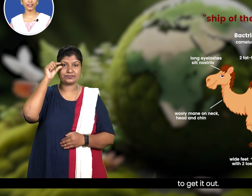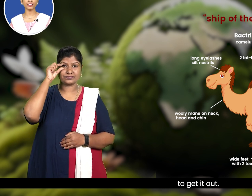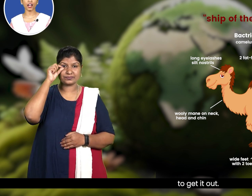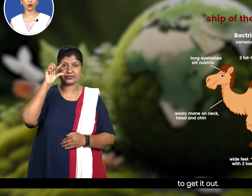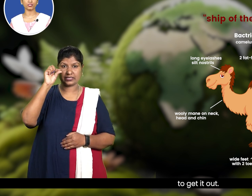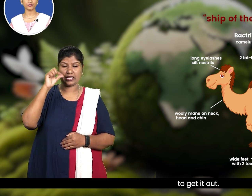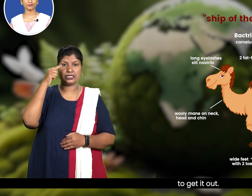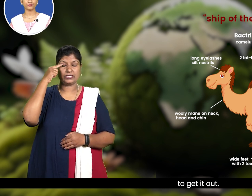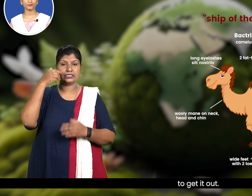it out.